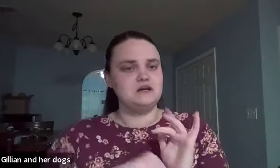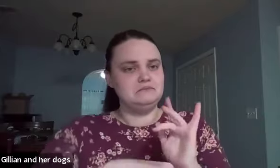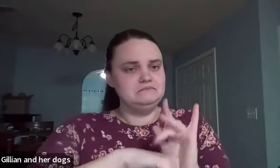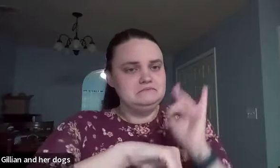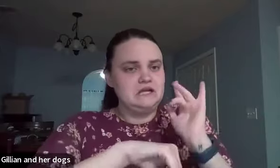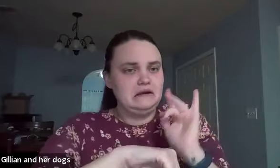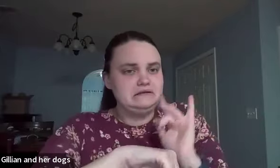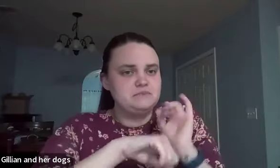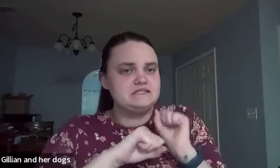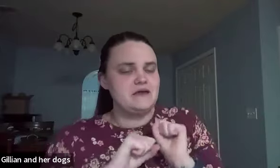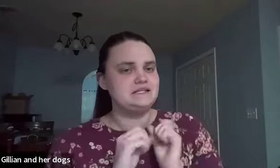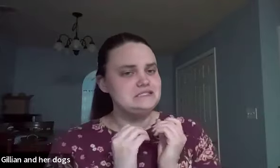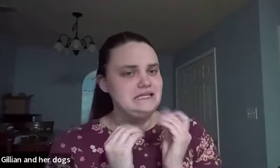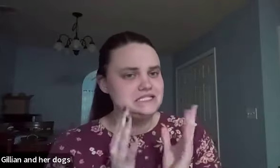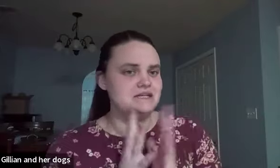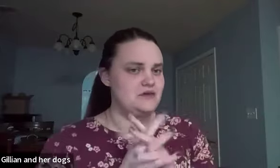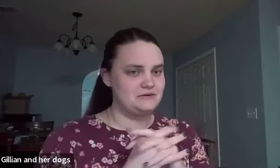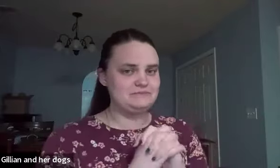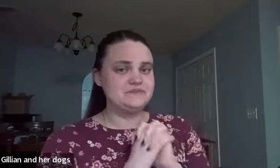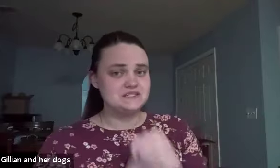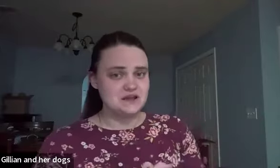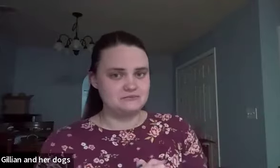gonna kind of touch base on that and just let you know there. So,